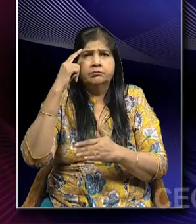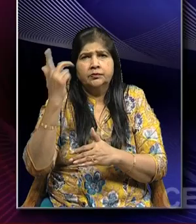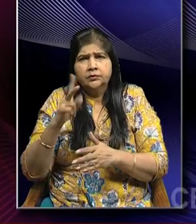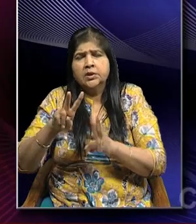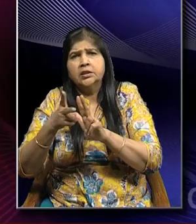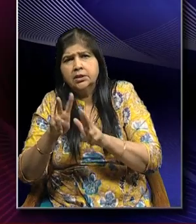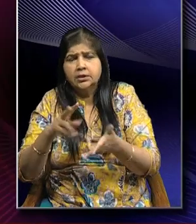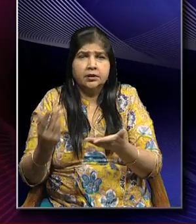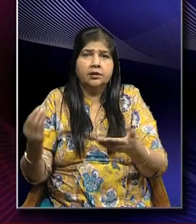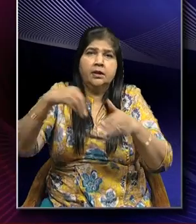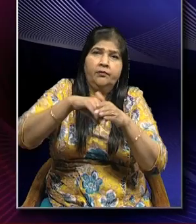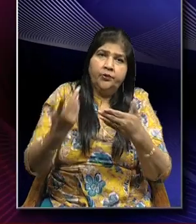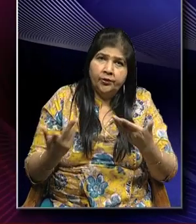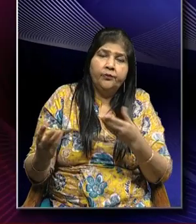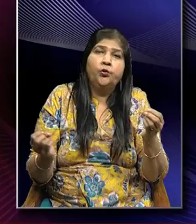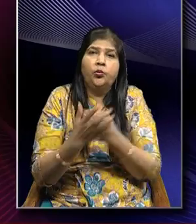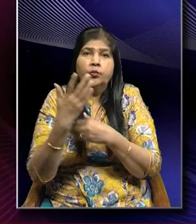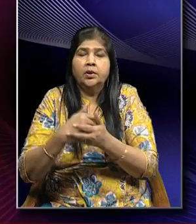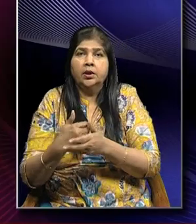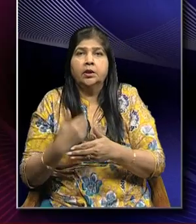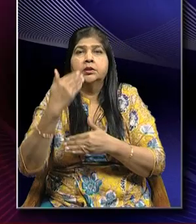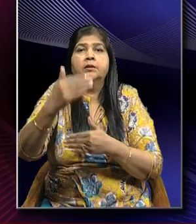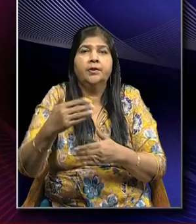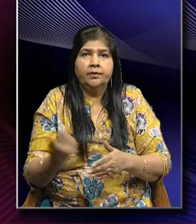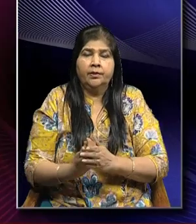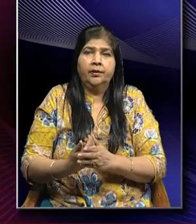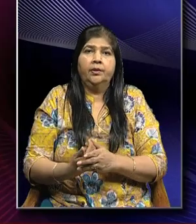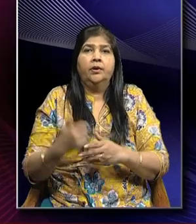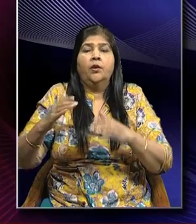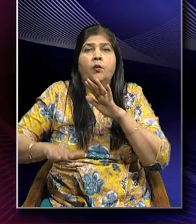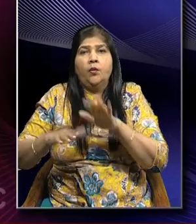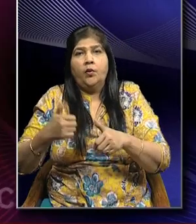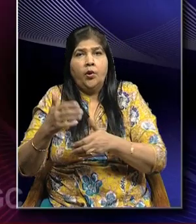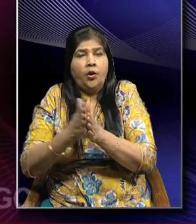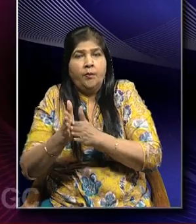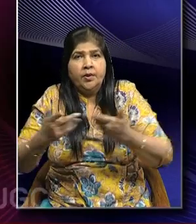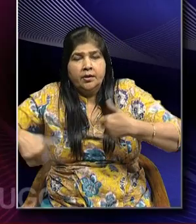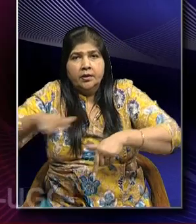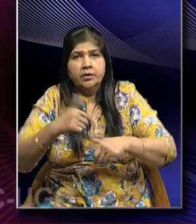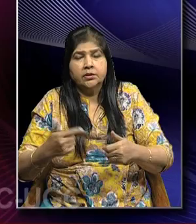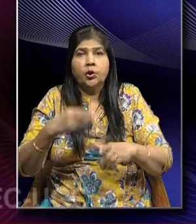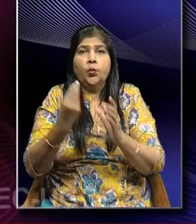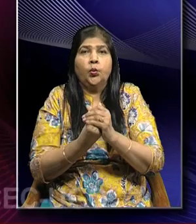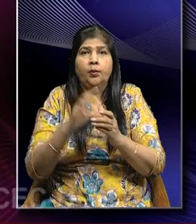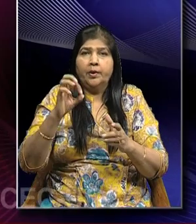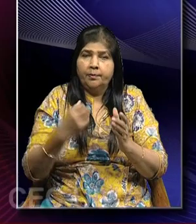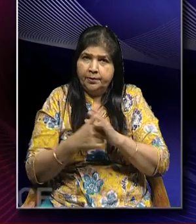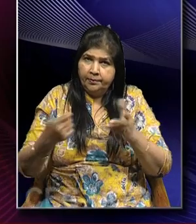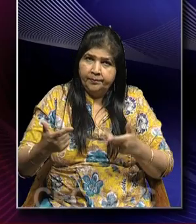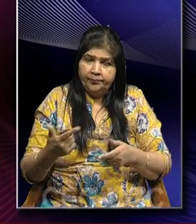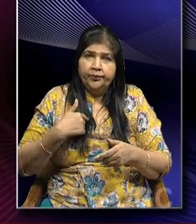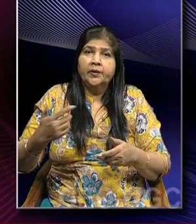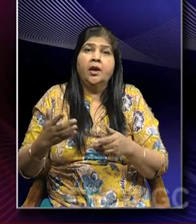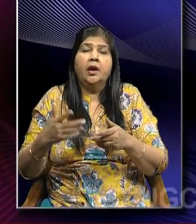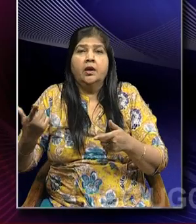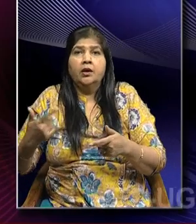so that you are always a step ahead of your competitors, of your group companies, and even your